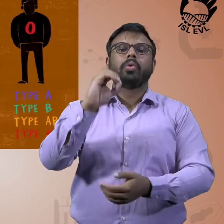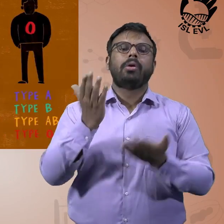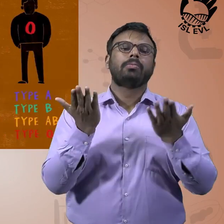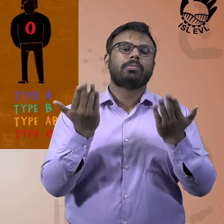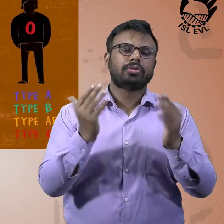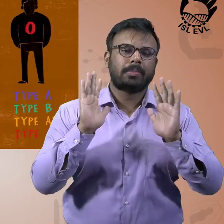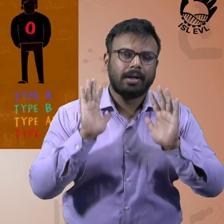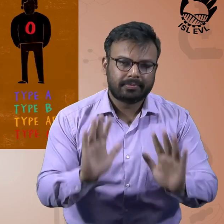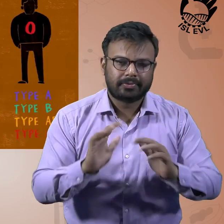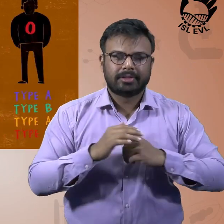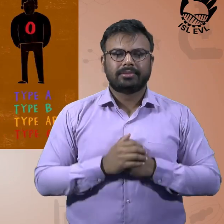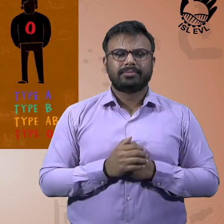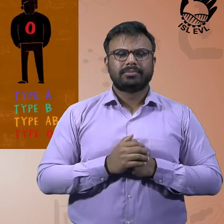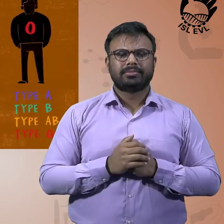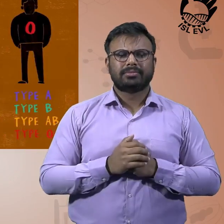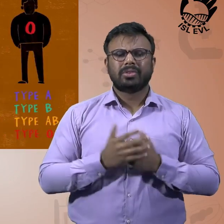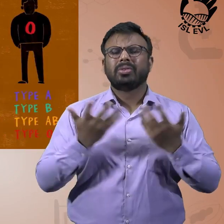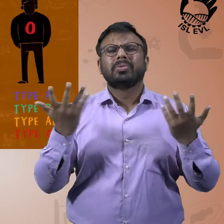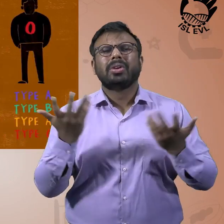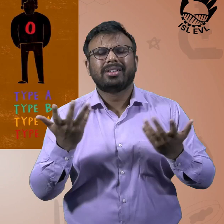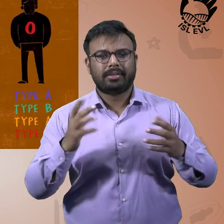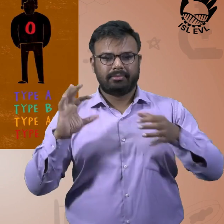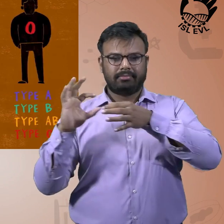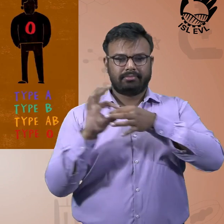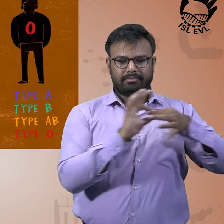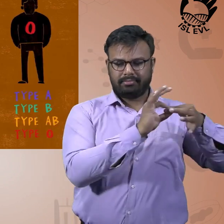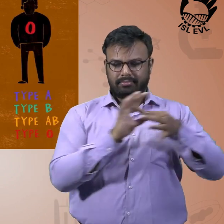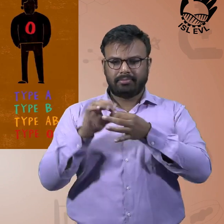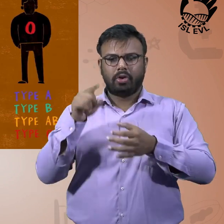we will get a type O blood.